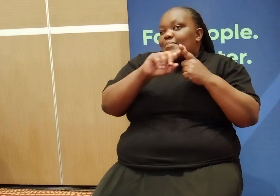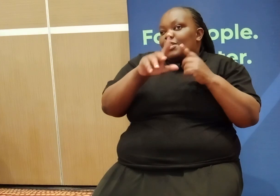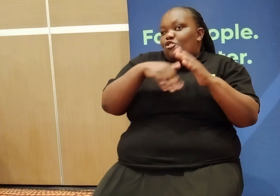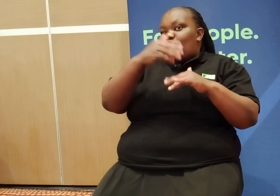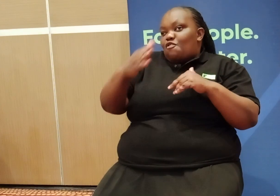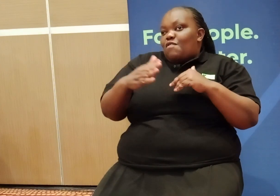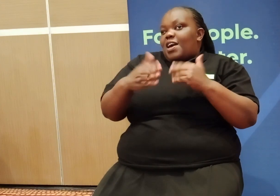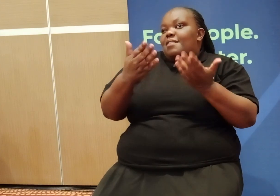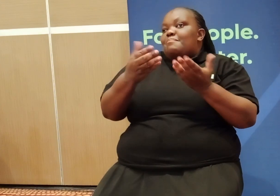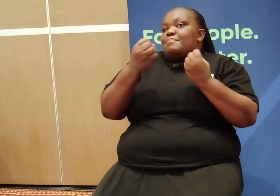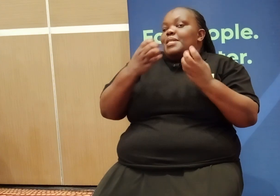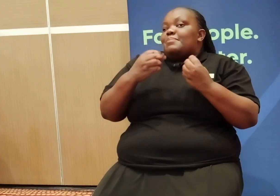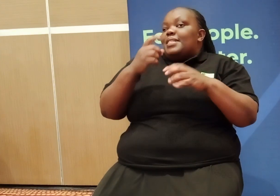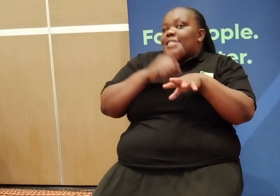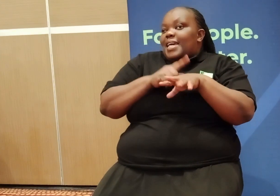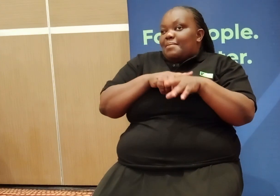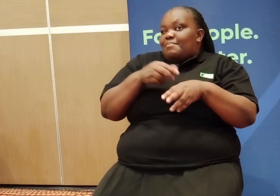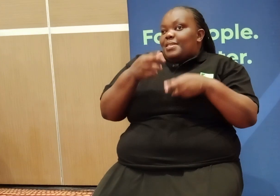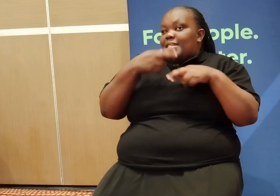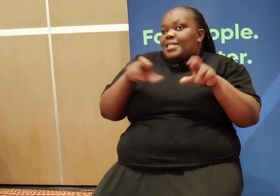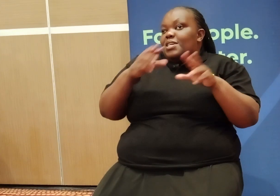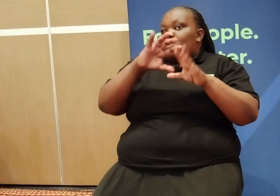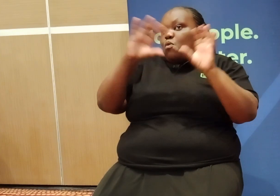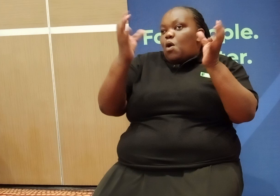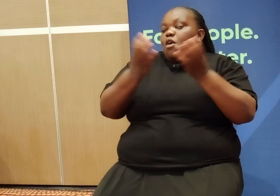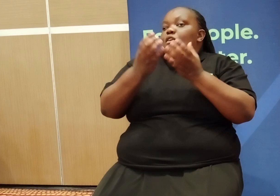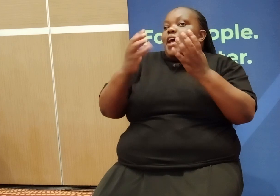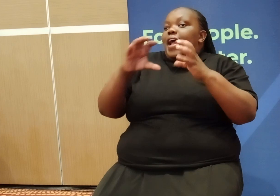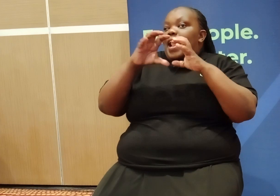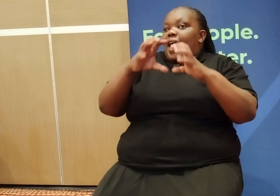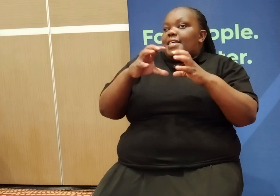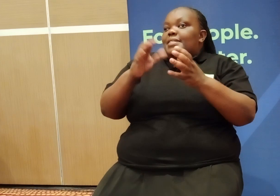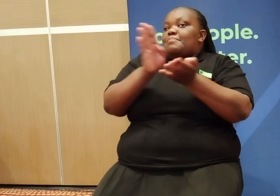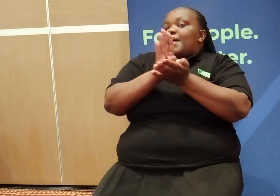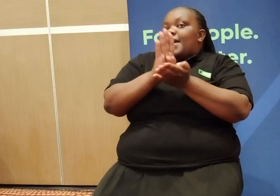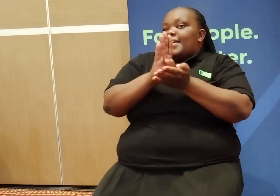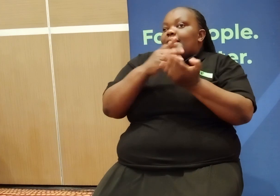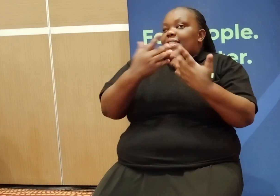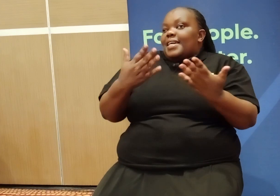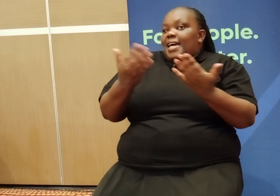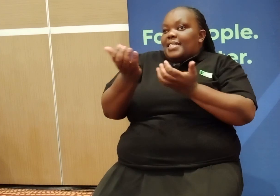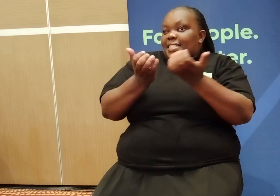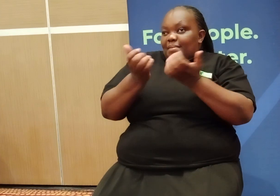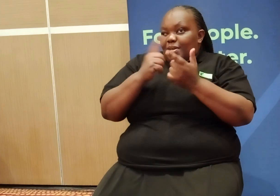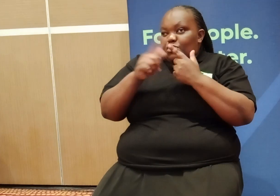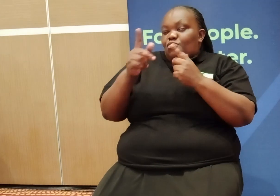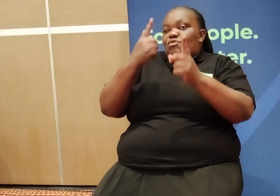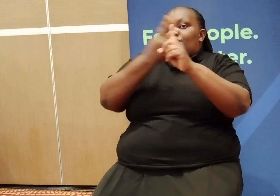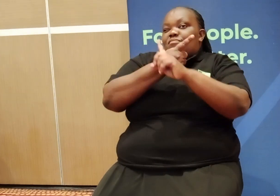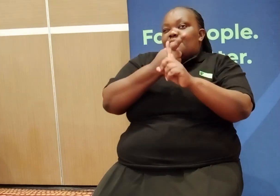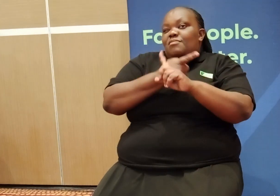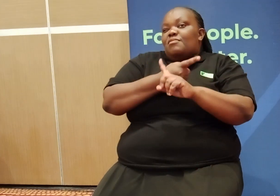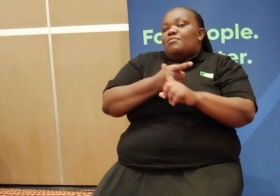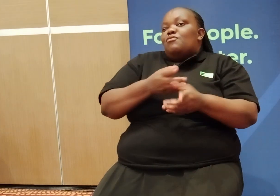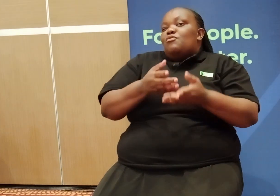a century in delivering world-class banking products and services to a diverse range of